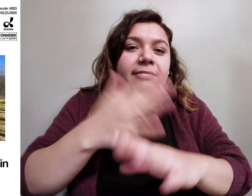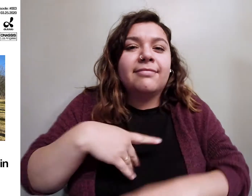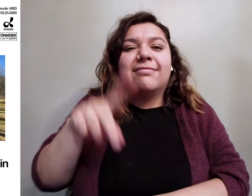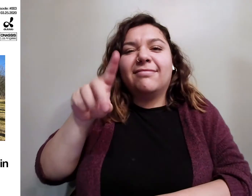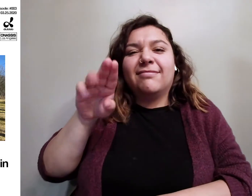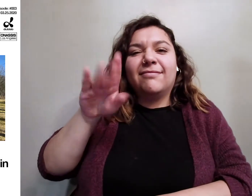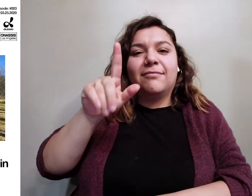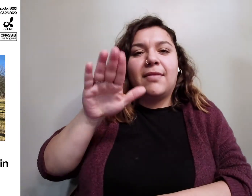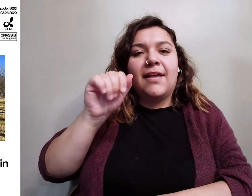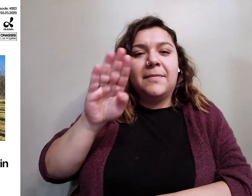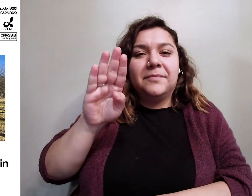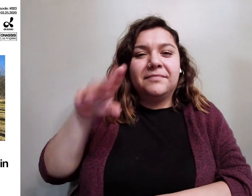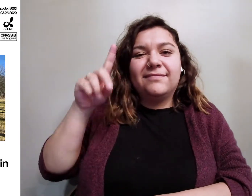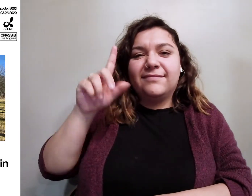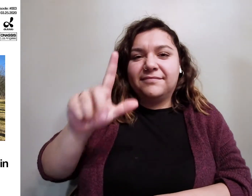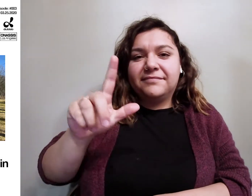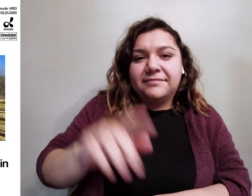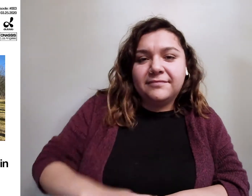Dublab.